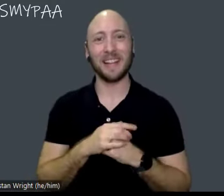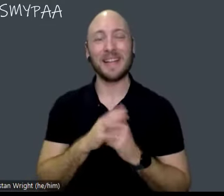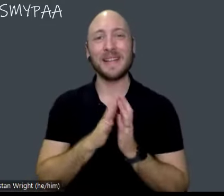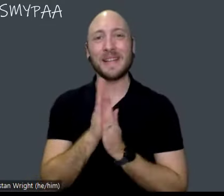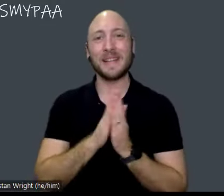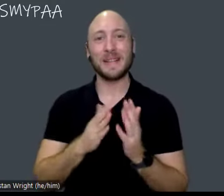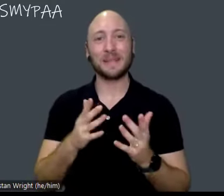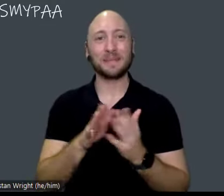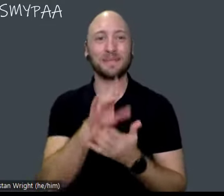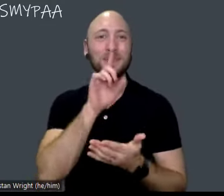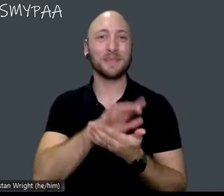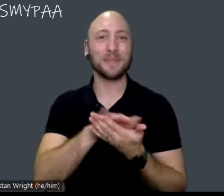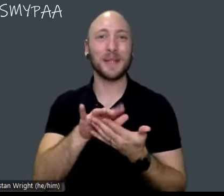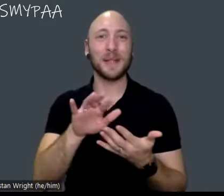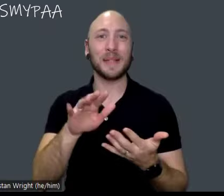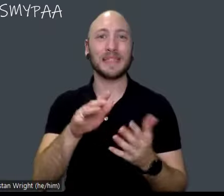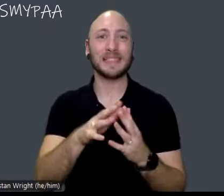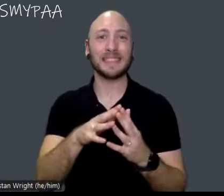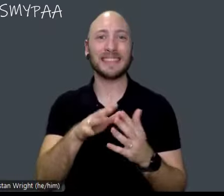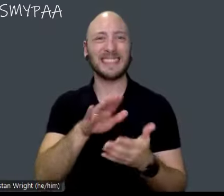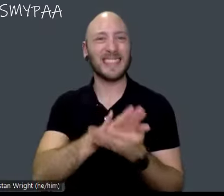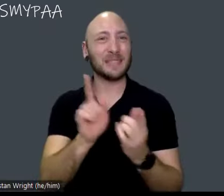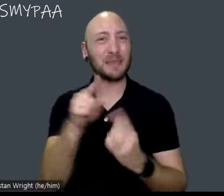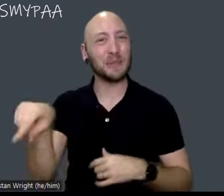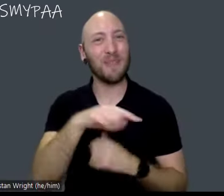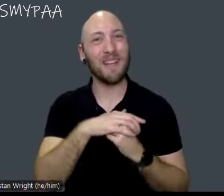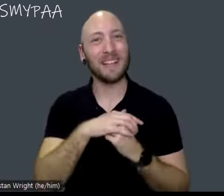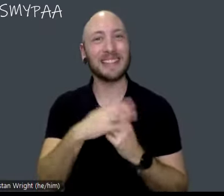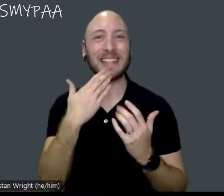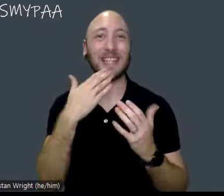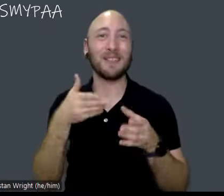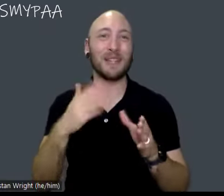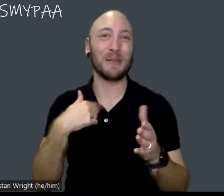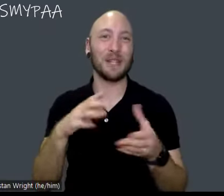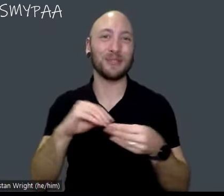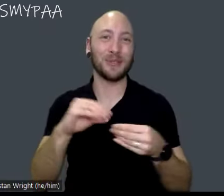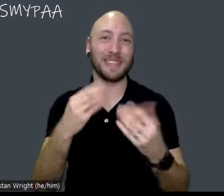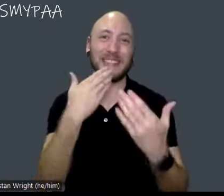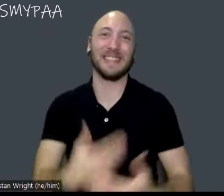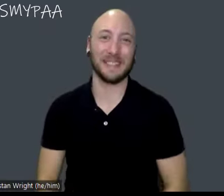happy to have met all you guys, and thank you for allowing me to share it.